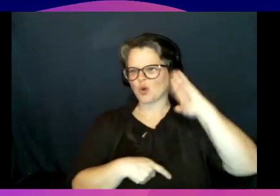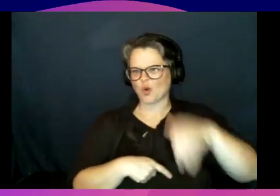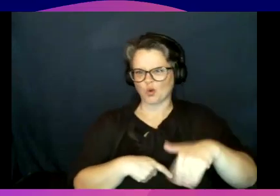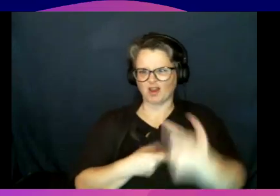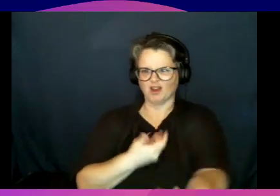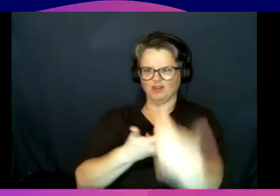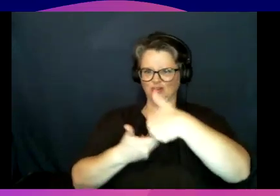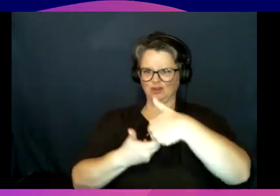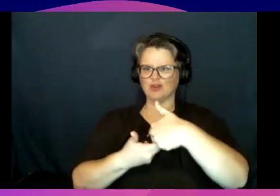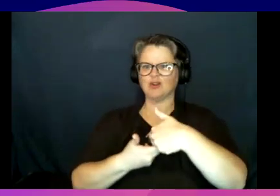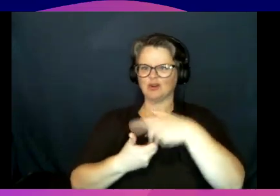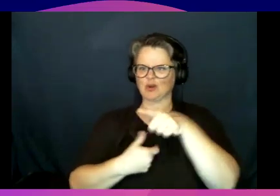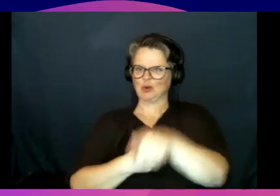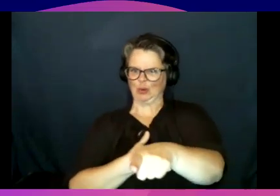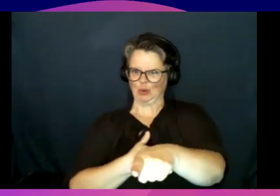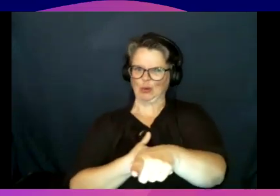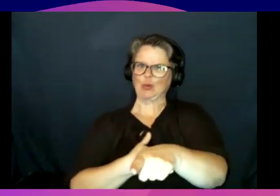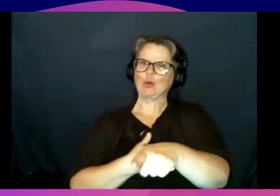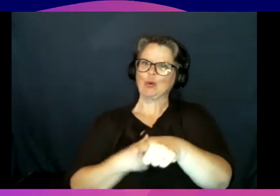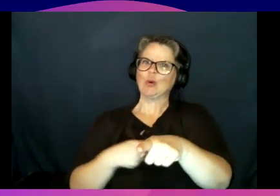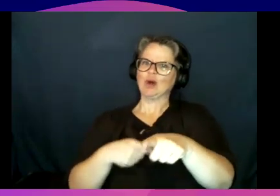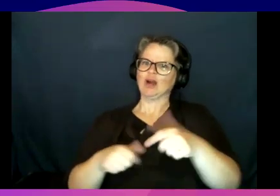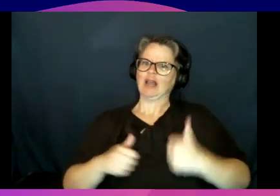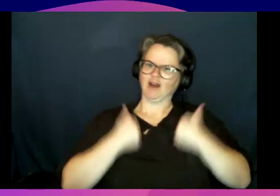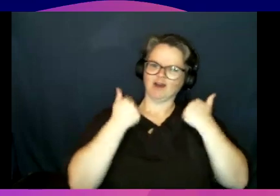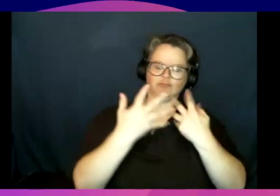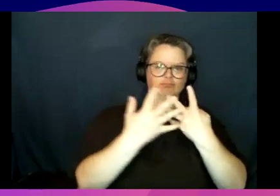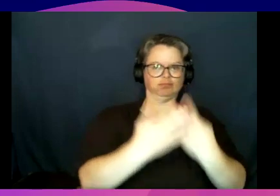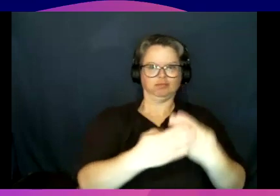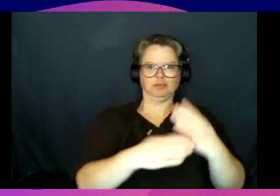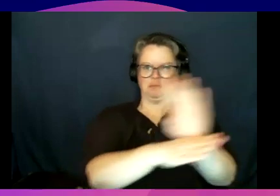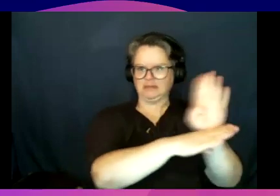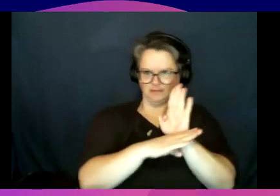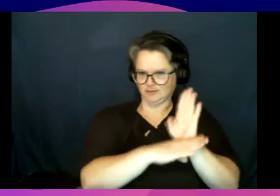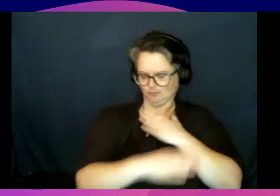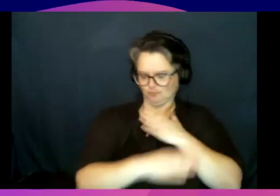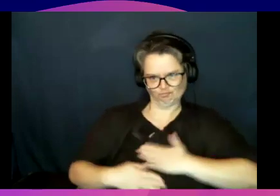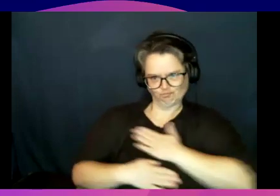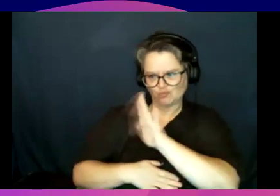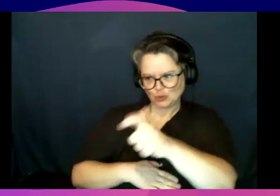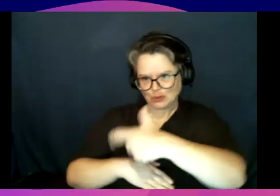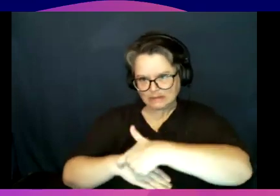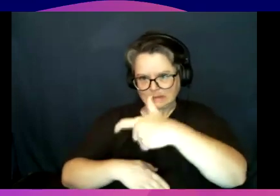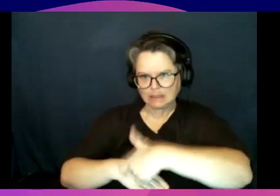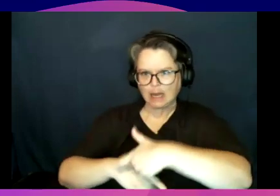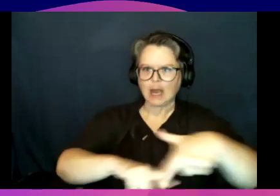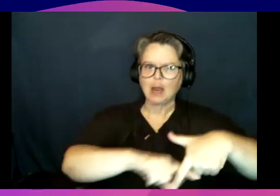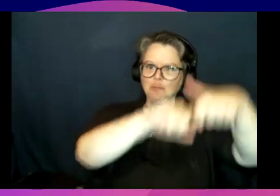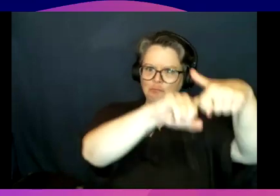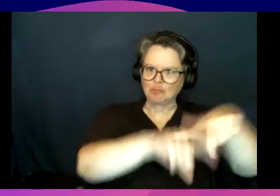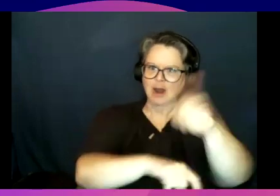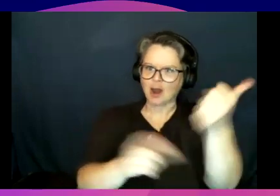to join us for this conversation. I'd also like to thank the organizers, Anna Lee and Margarita, for organizing